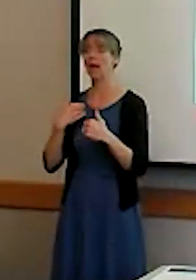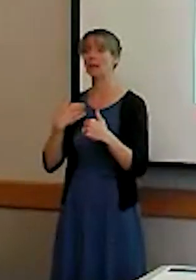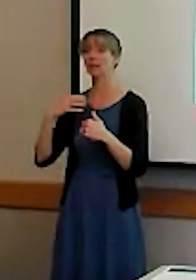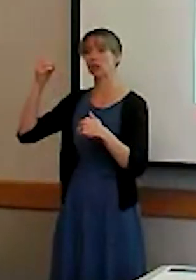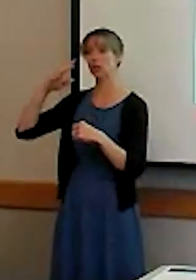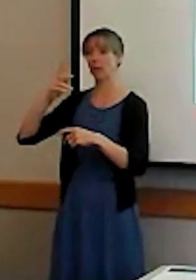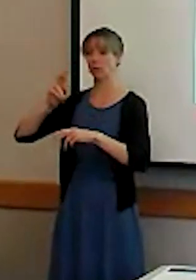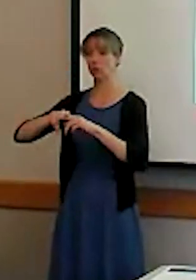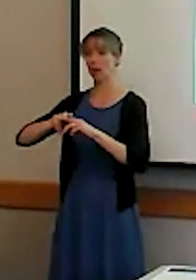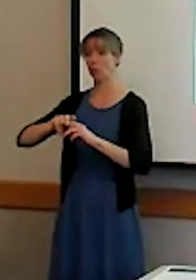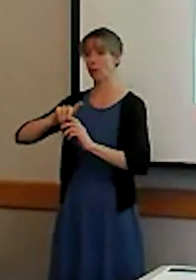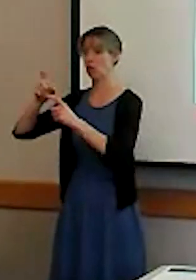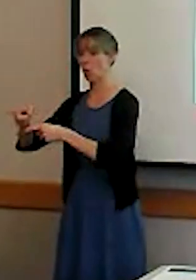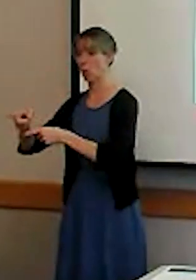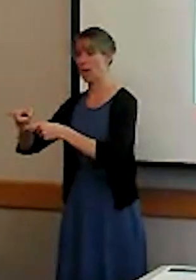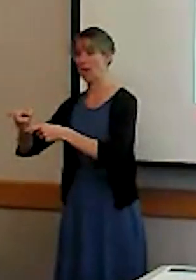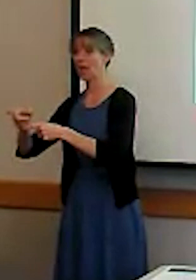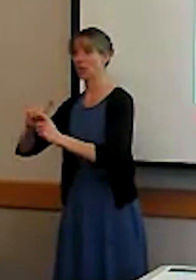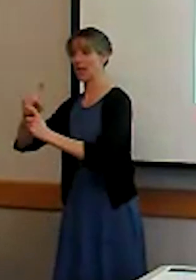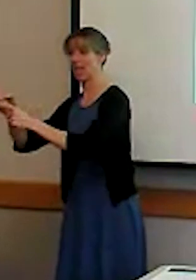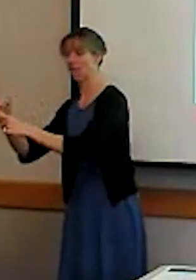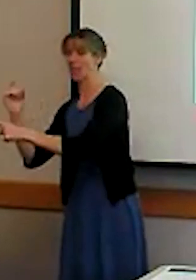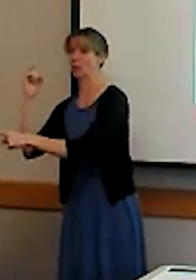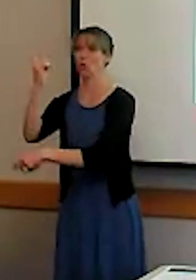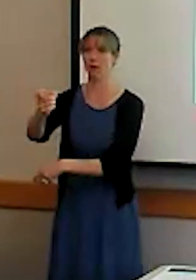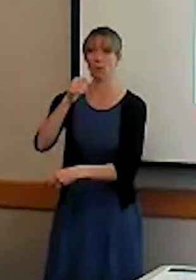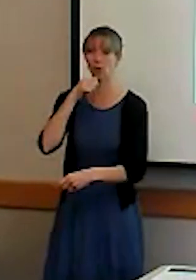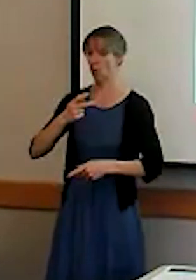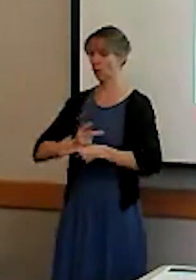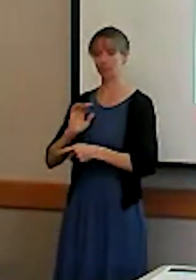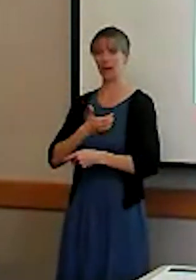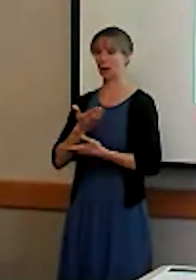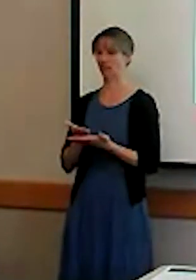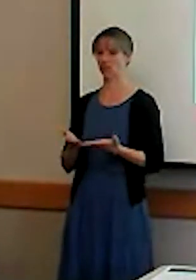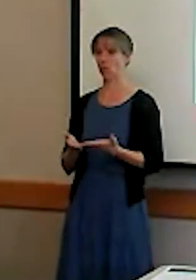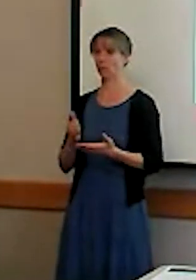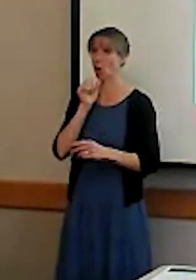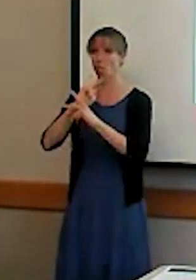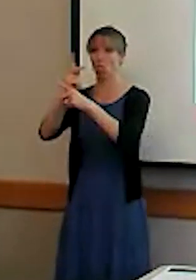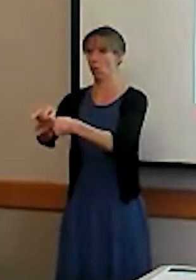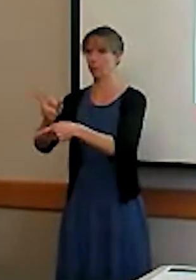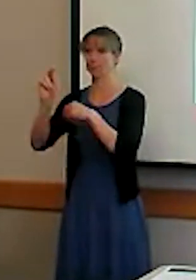chair, they donate it to us, we donate it right back out. So that is one thing we don't keep in our inventory.